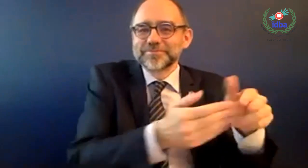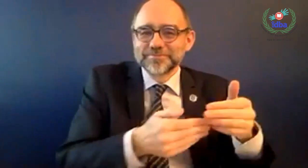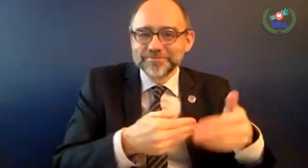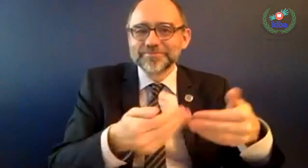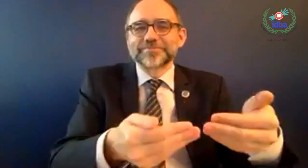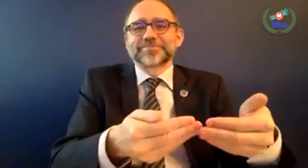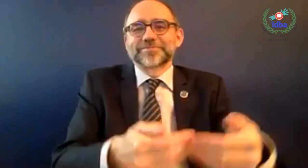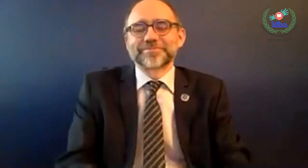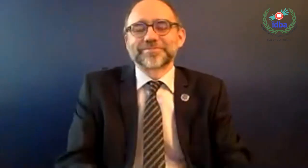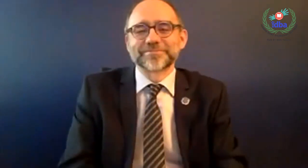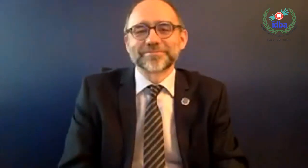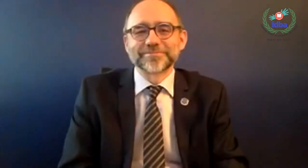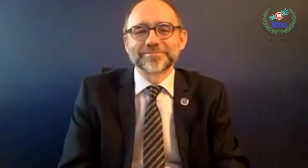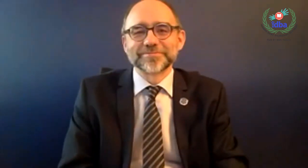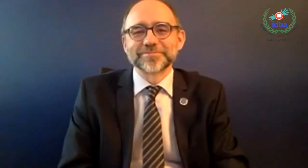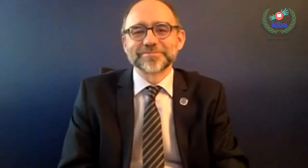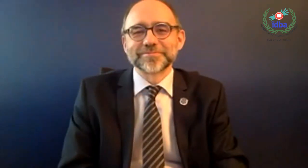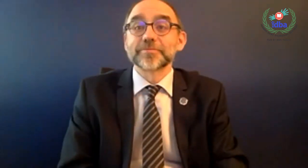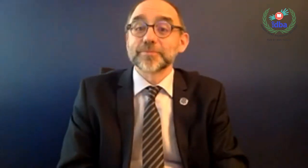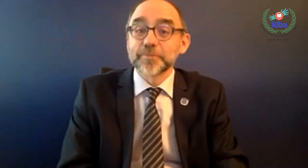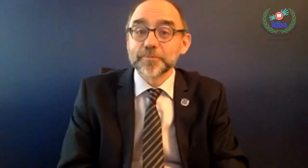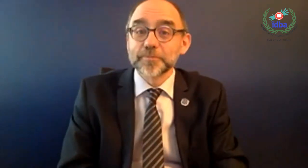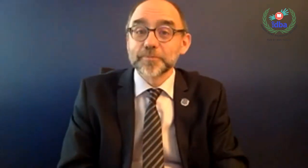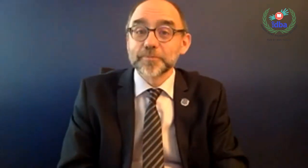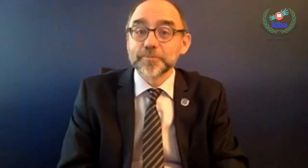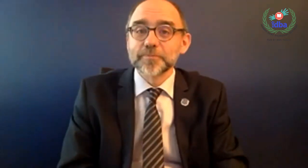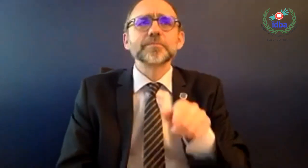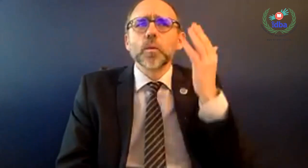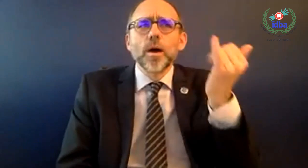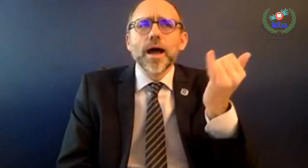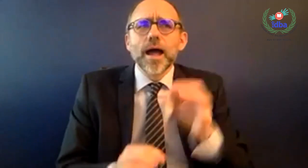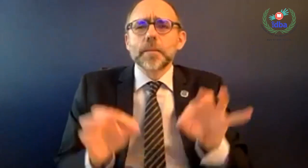do the advocacy, fight for the language recognition in their own country?